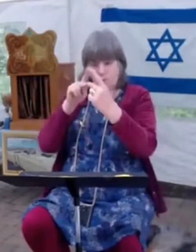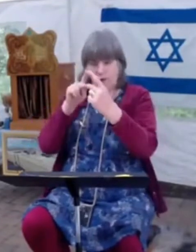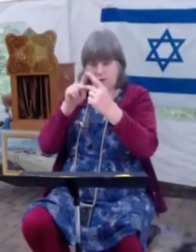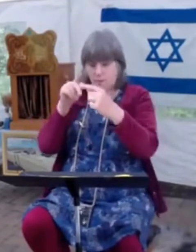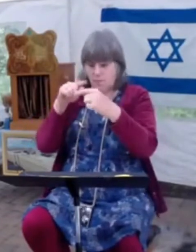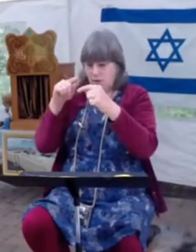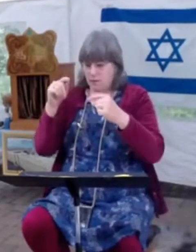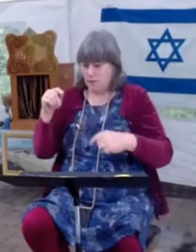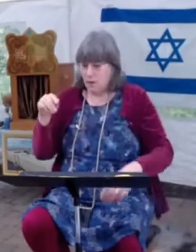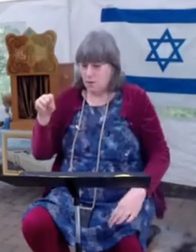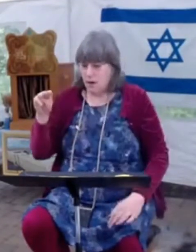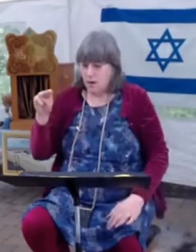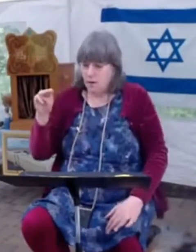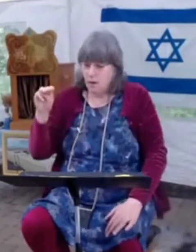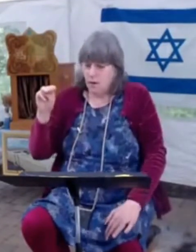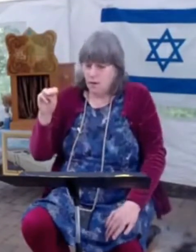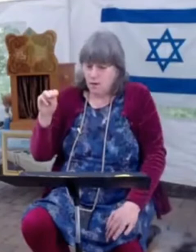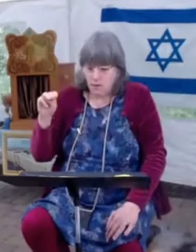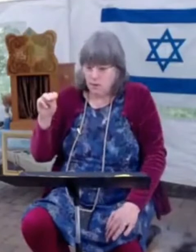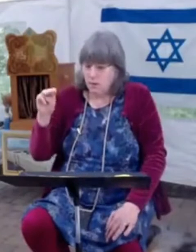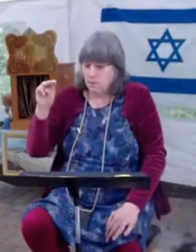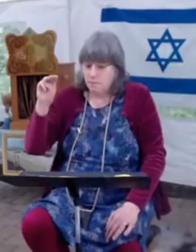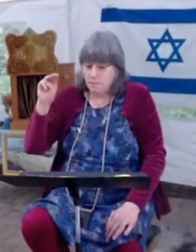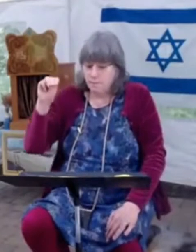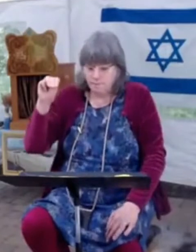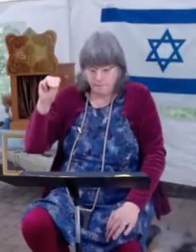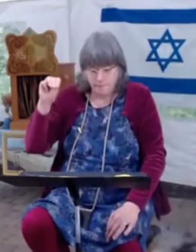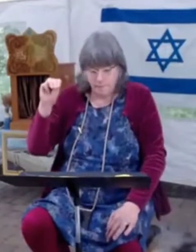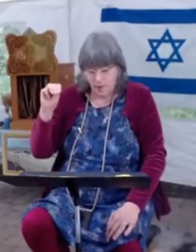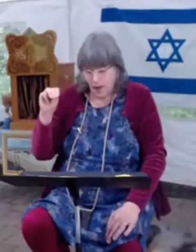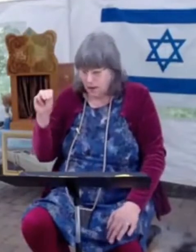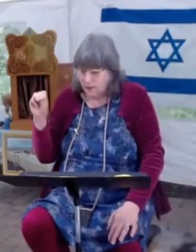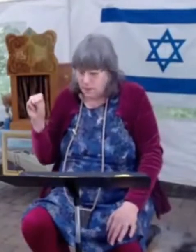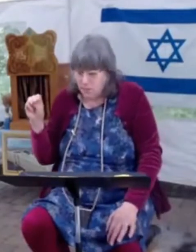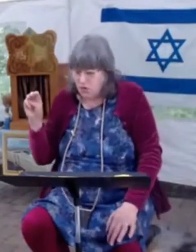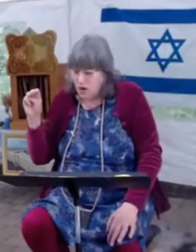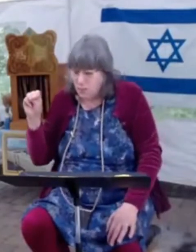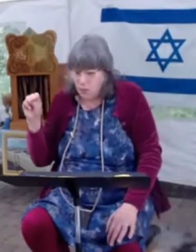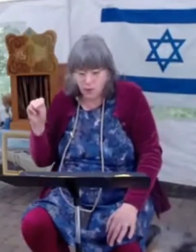It comes from the Hebrew word shalem, meshalem, shalom,